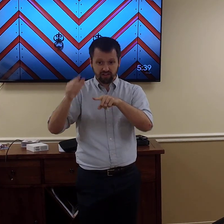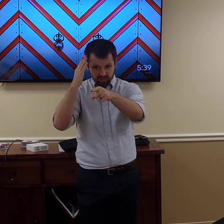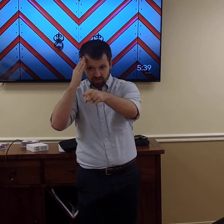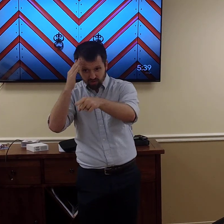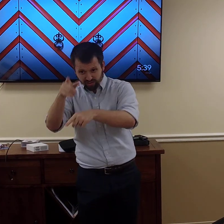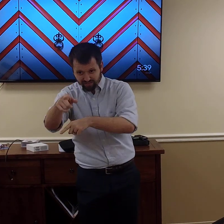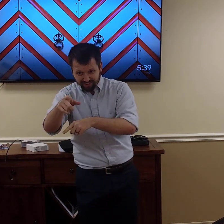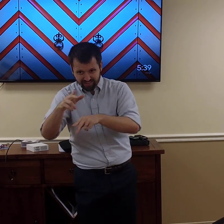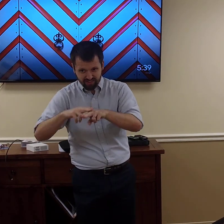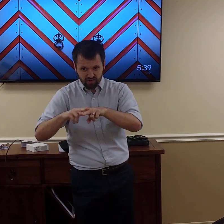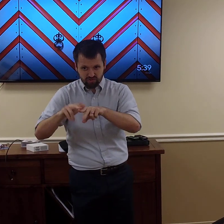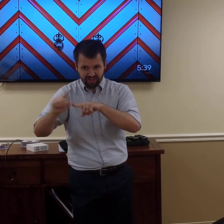Do you know that one?